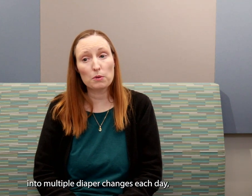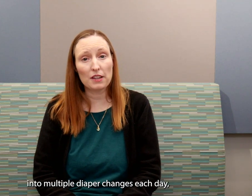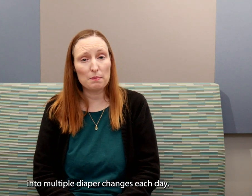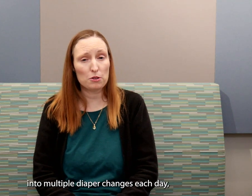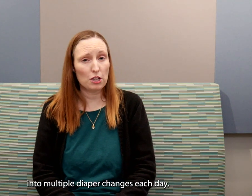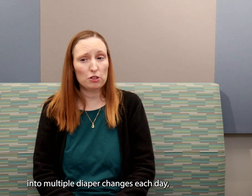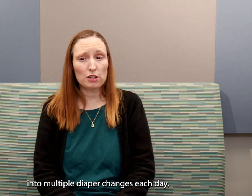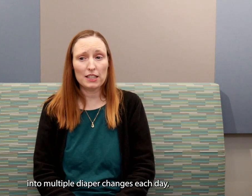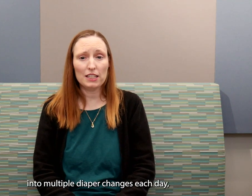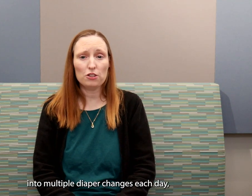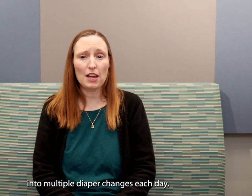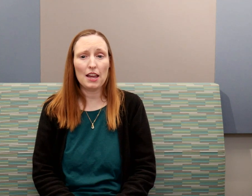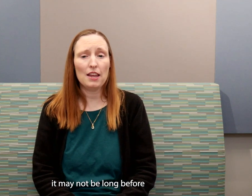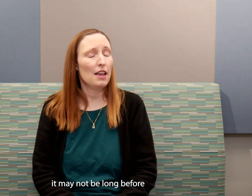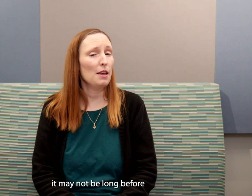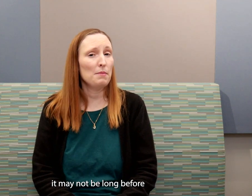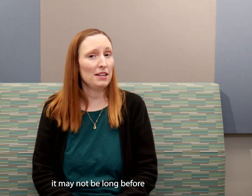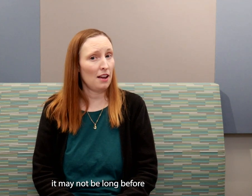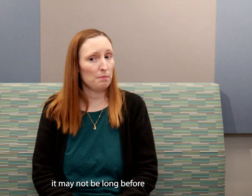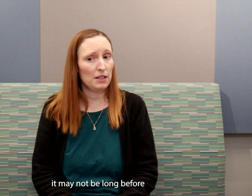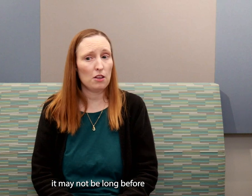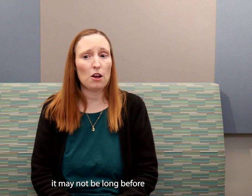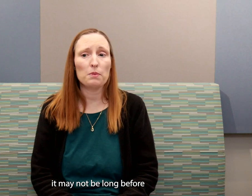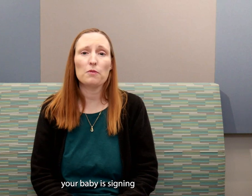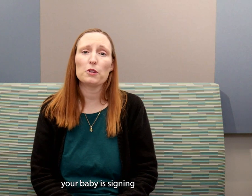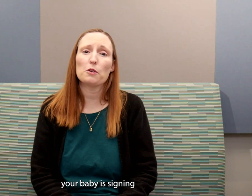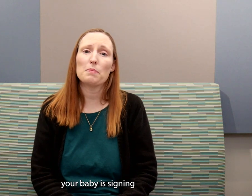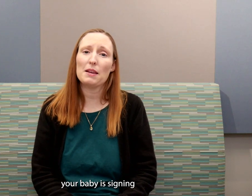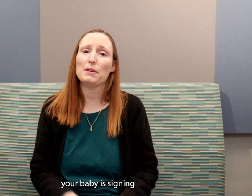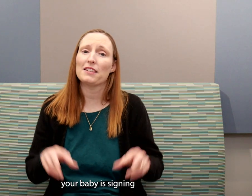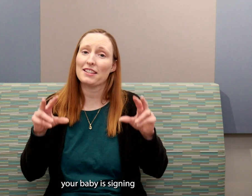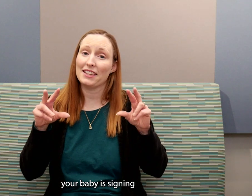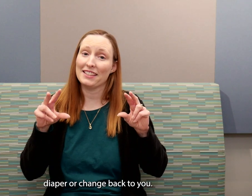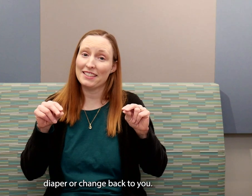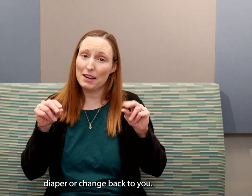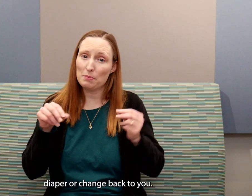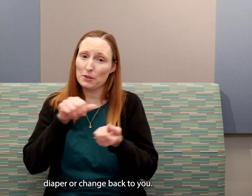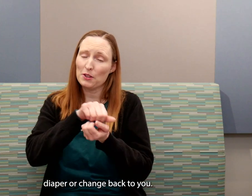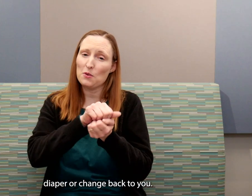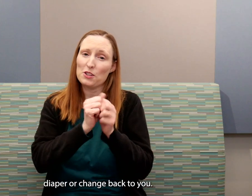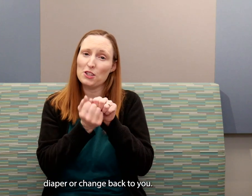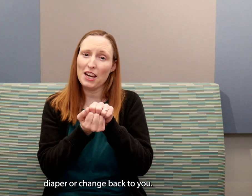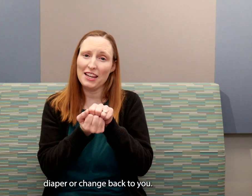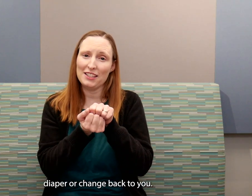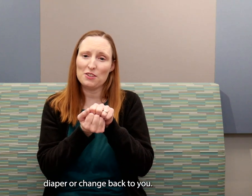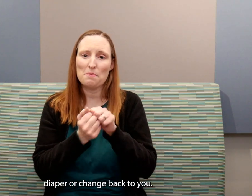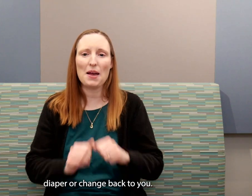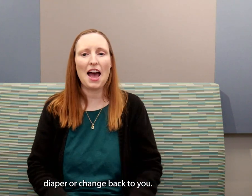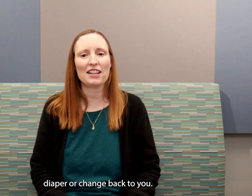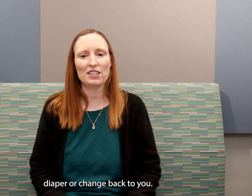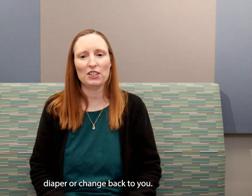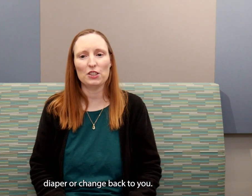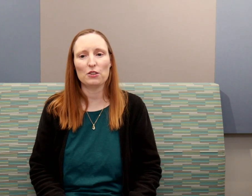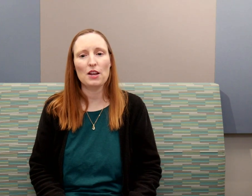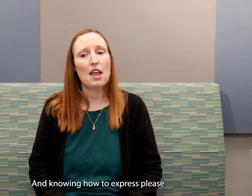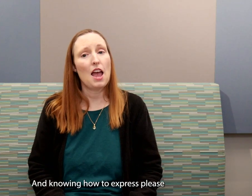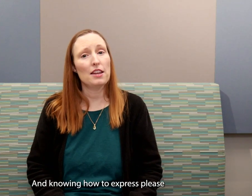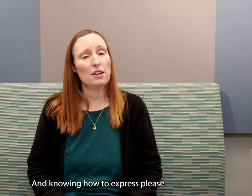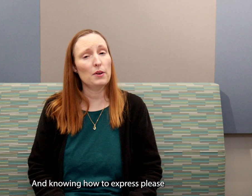diaper changes each day, it may not be long before your baby is signing diaper or change back to you. And knowing how